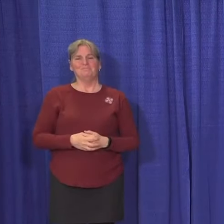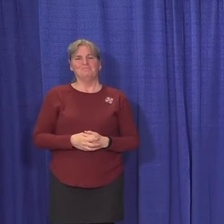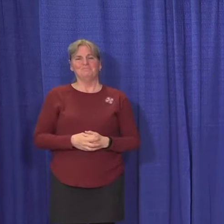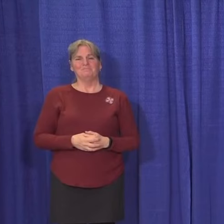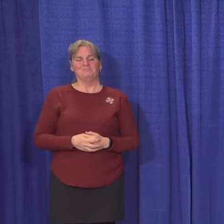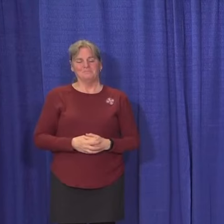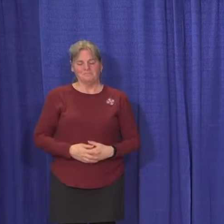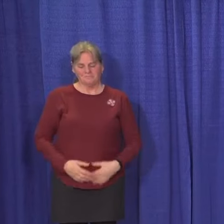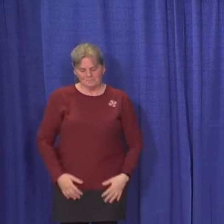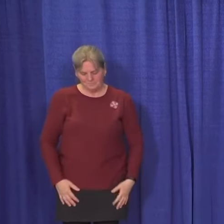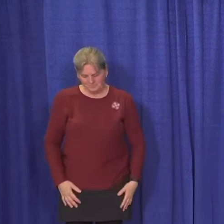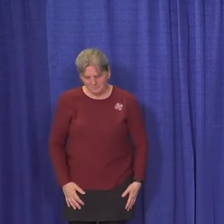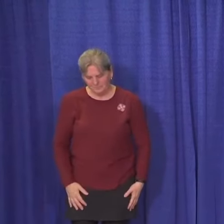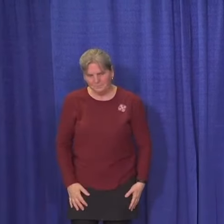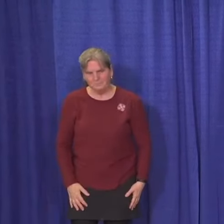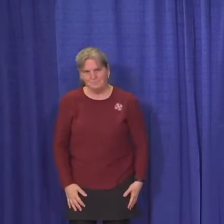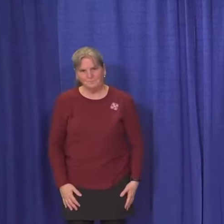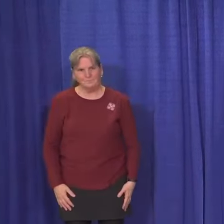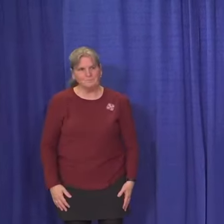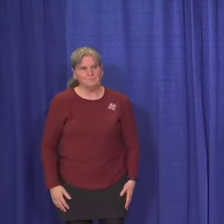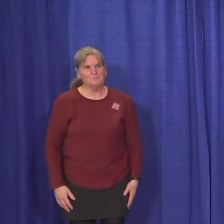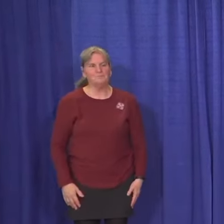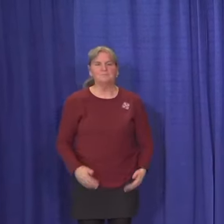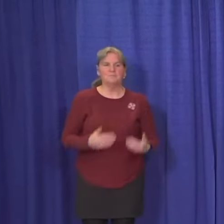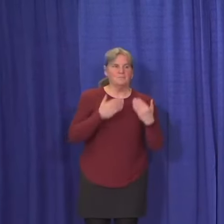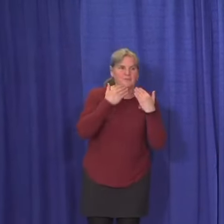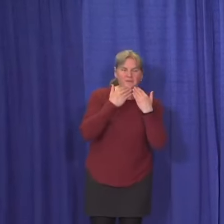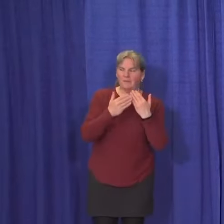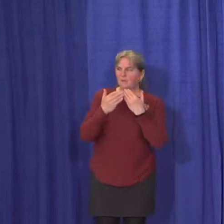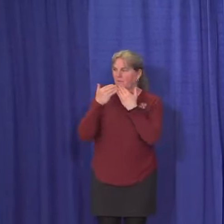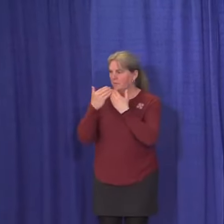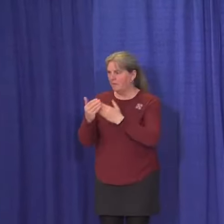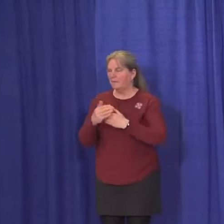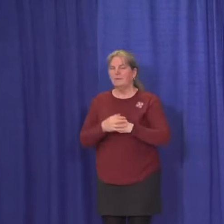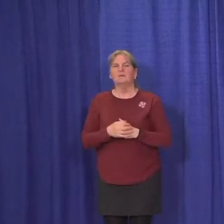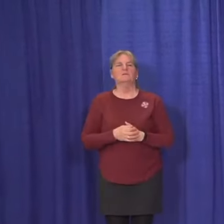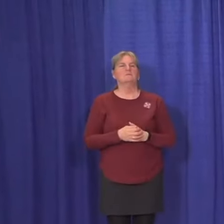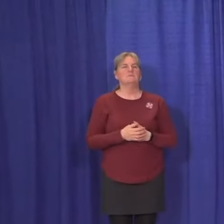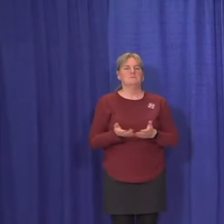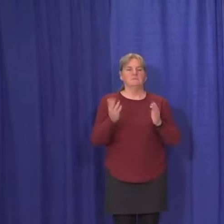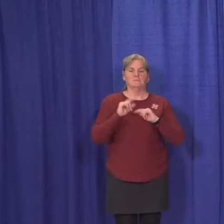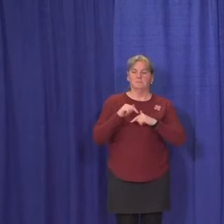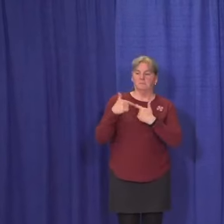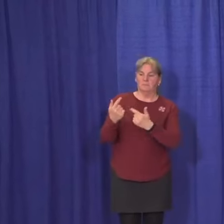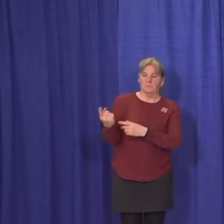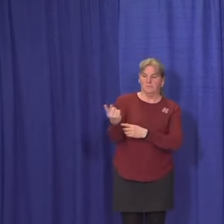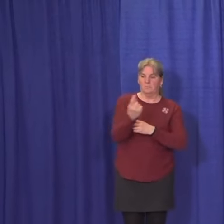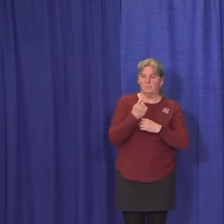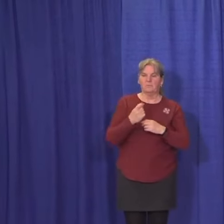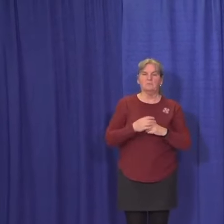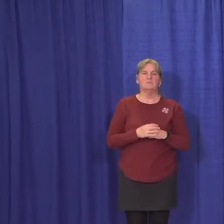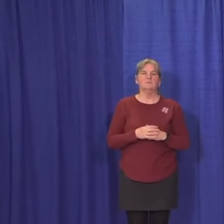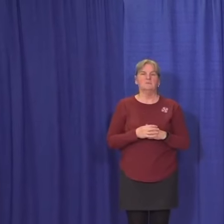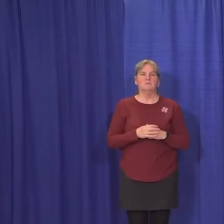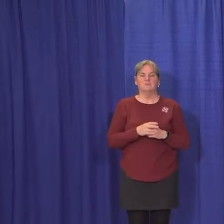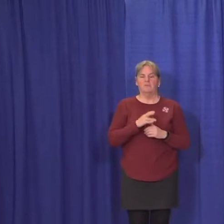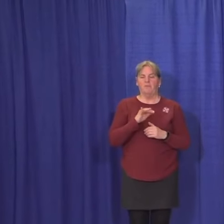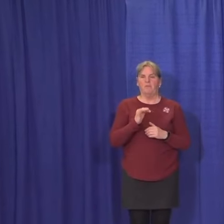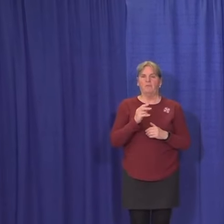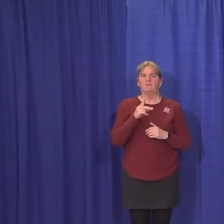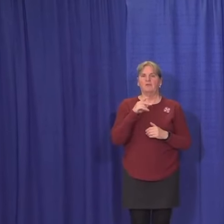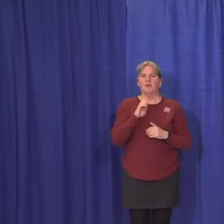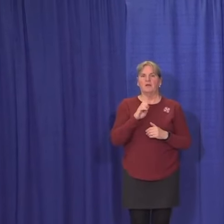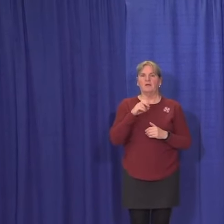Merci. Thank you, Minister McPhee. Thank you, Dr. Hanley. We'll move now to reporters, and we will start with Jackie Hong,